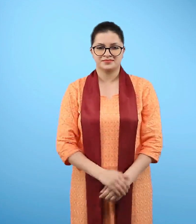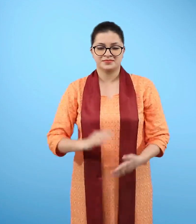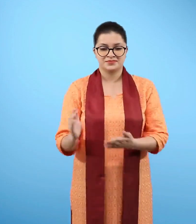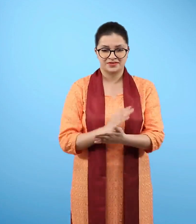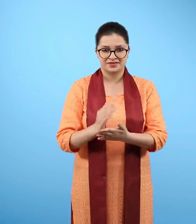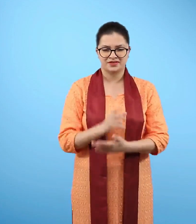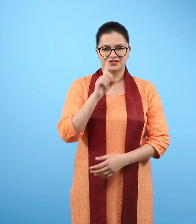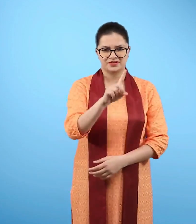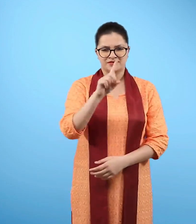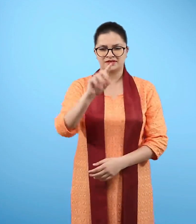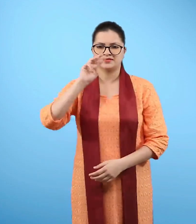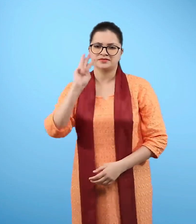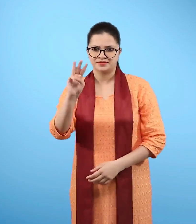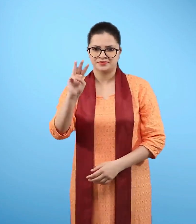Page 113.